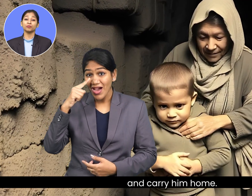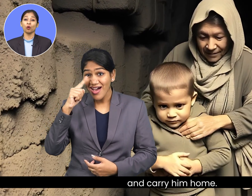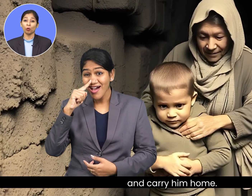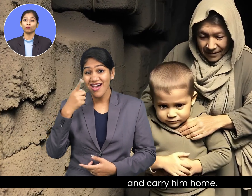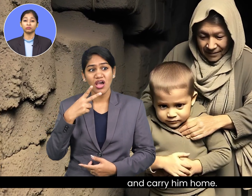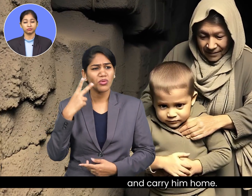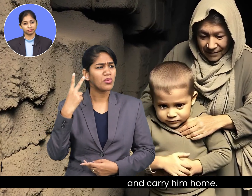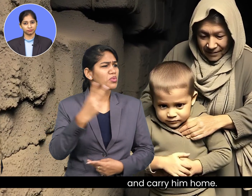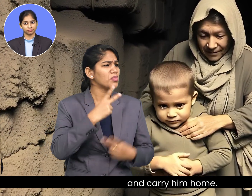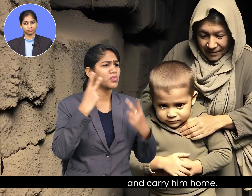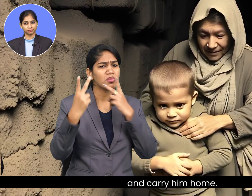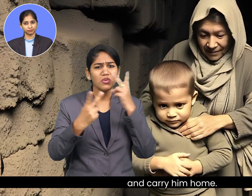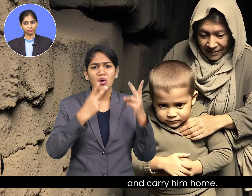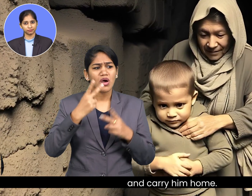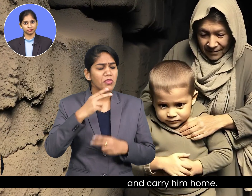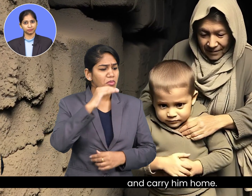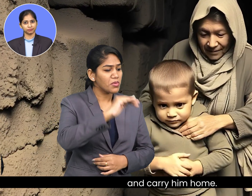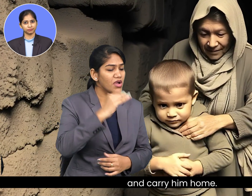carry him home.